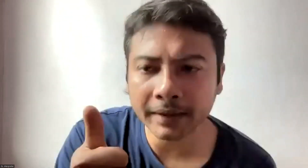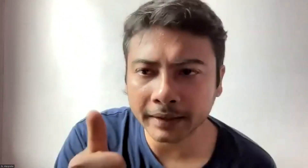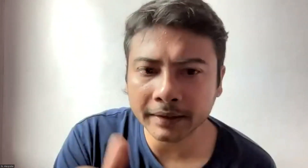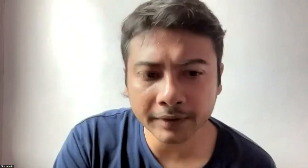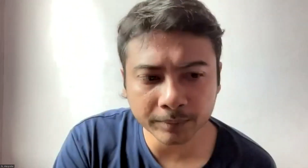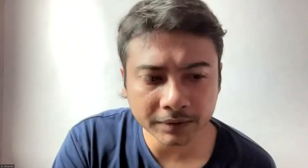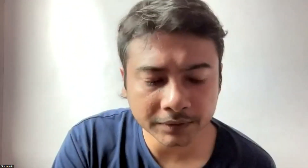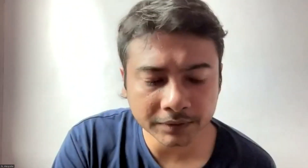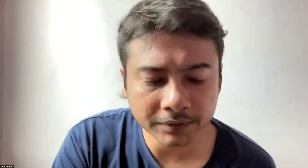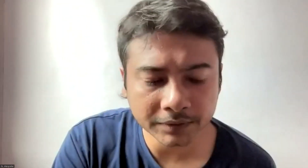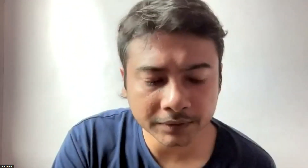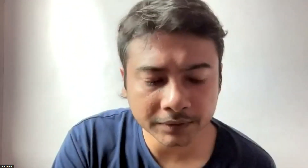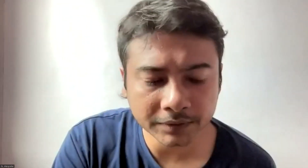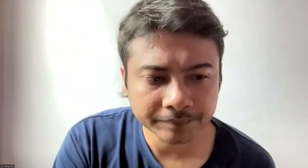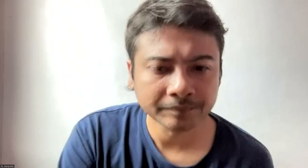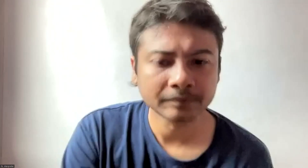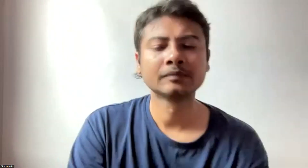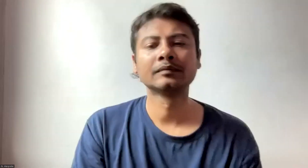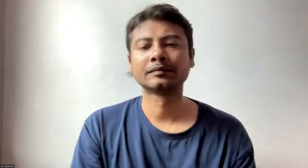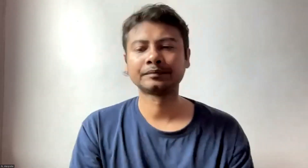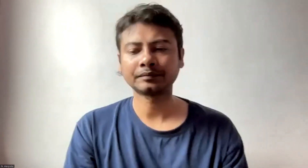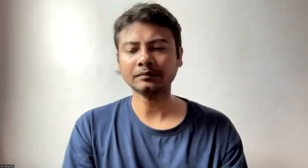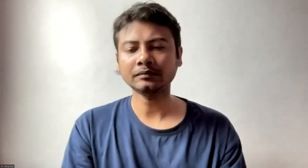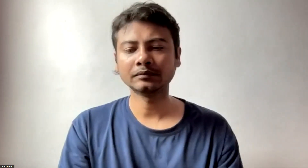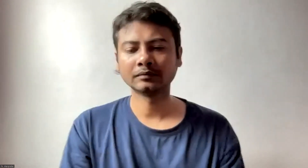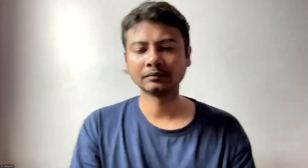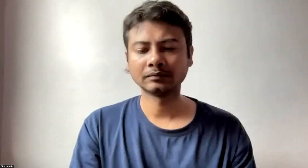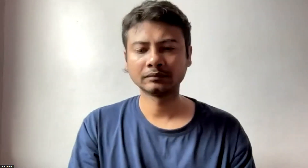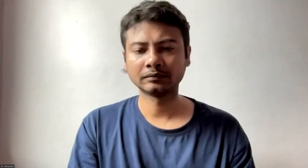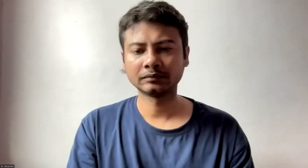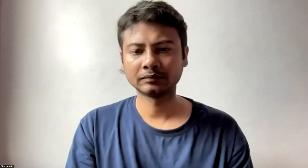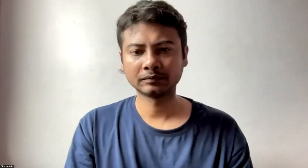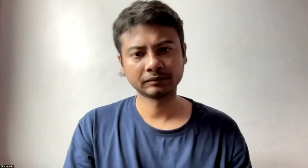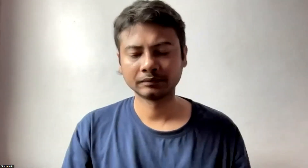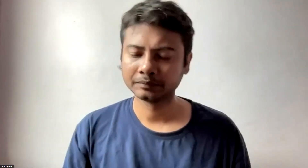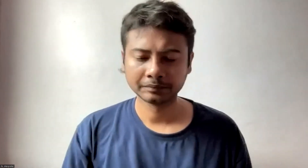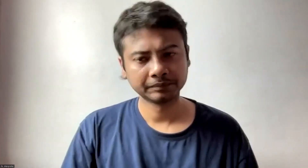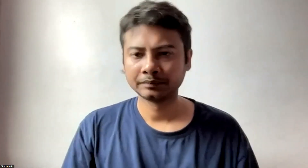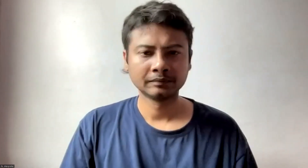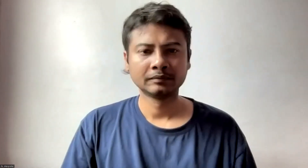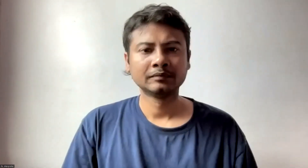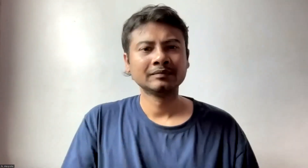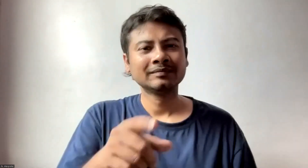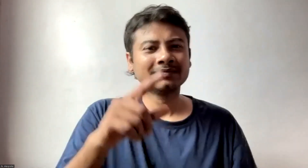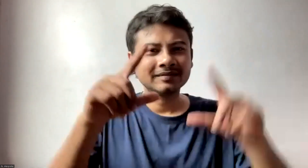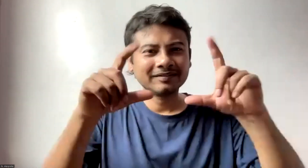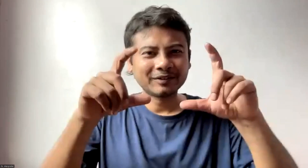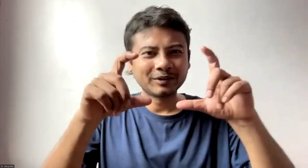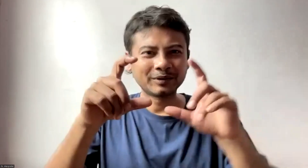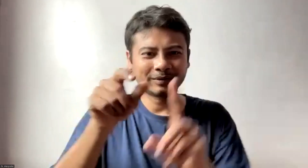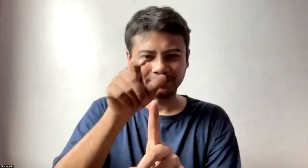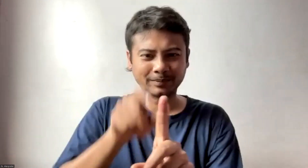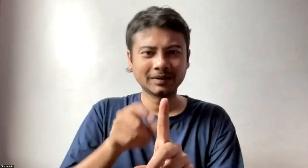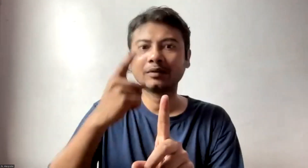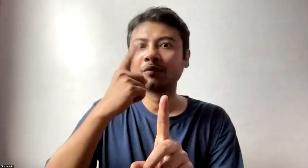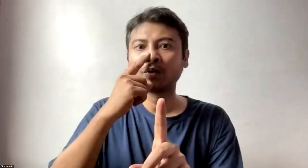Yeah, I can hear you. I'll explain it again. Okay, so now